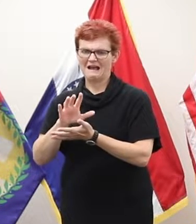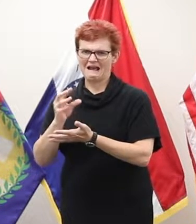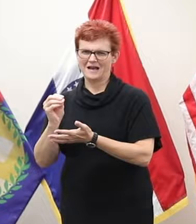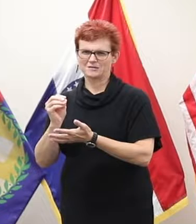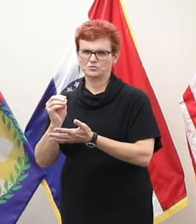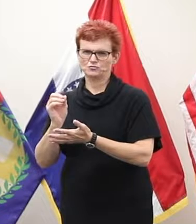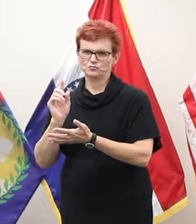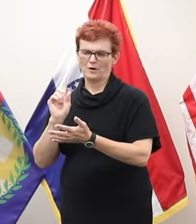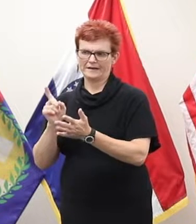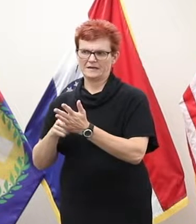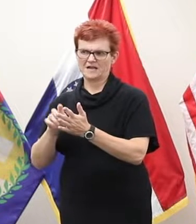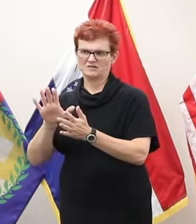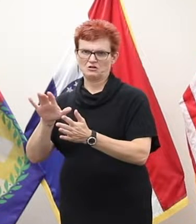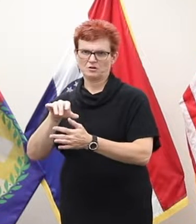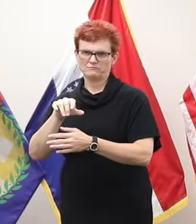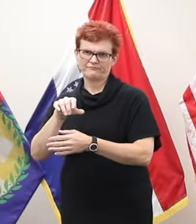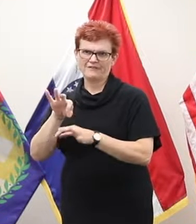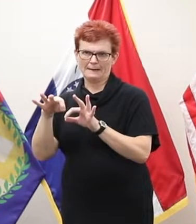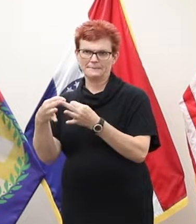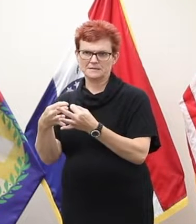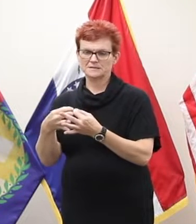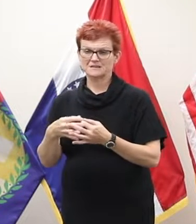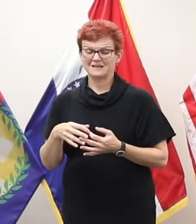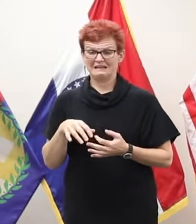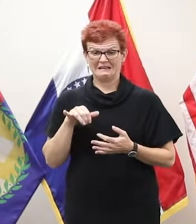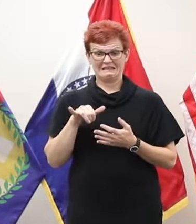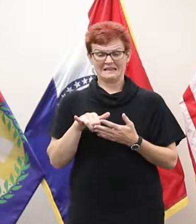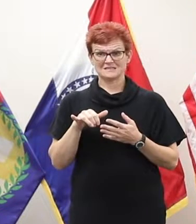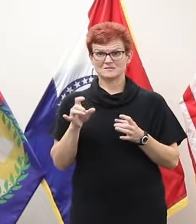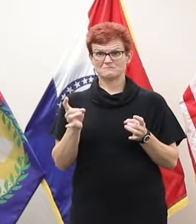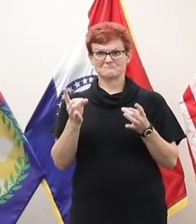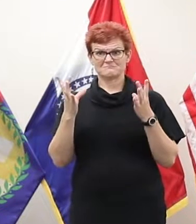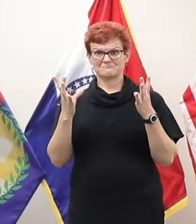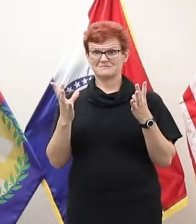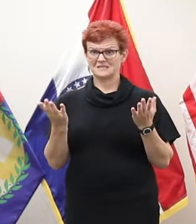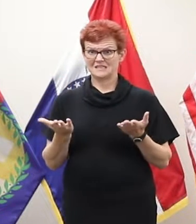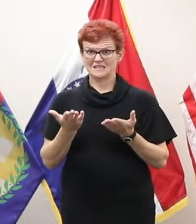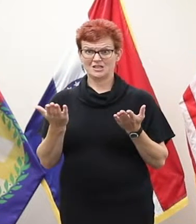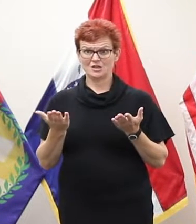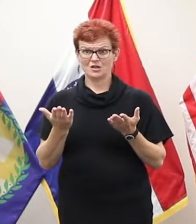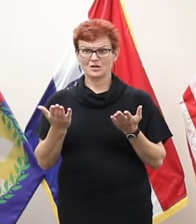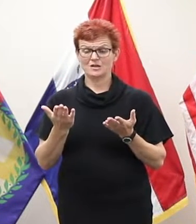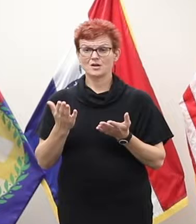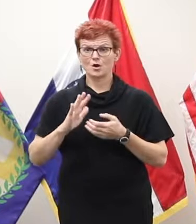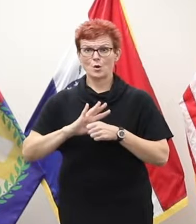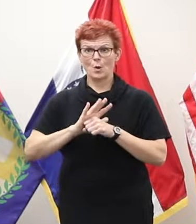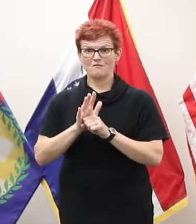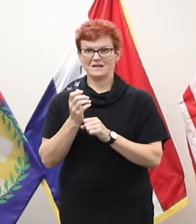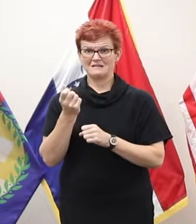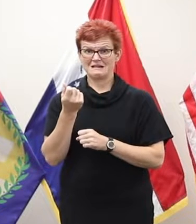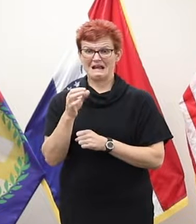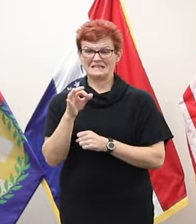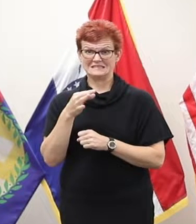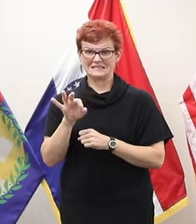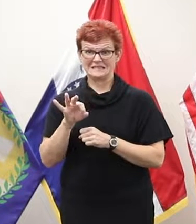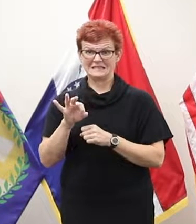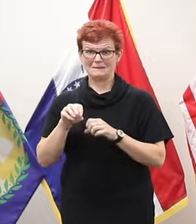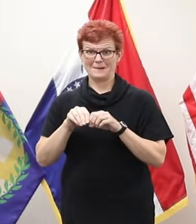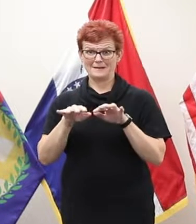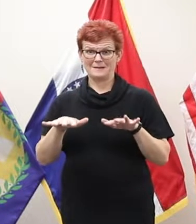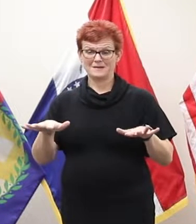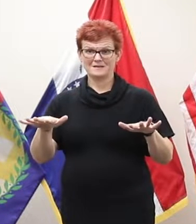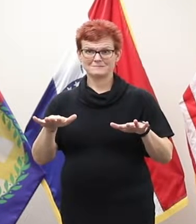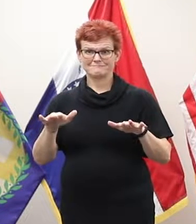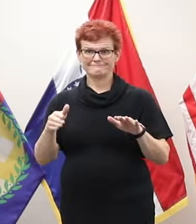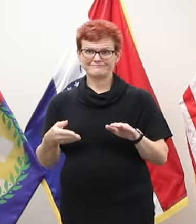Substance use continues to be a major public health crisis in St. Louis County. The COVID-19 pandemic has contributed to an increase in